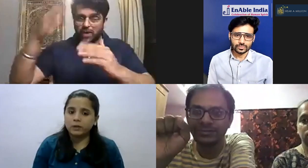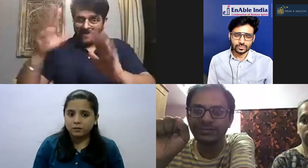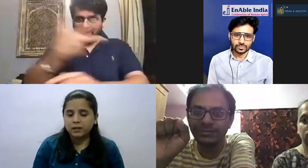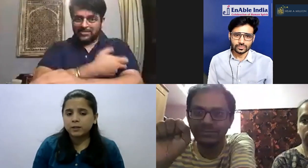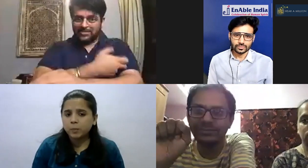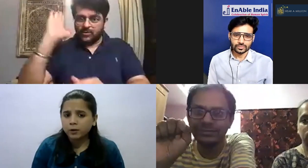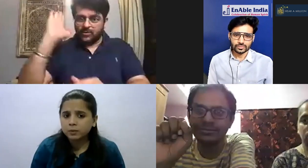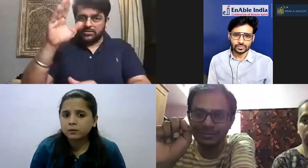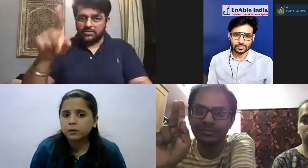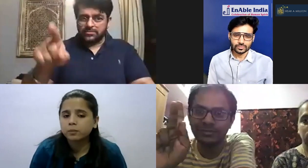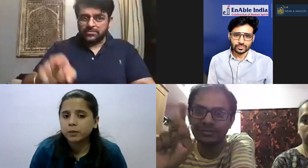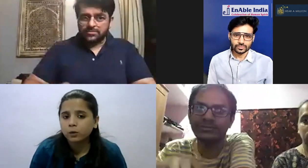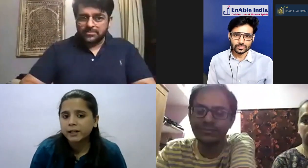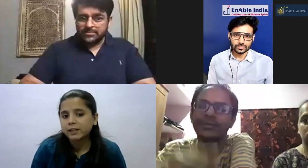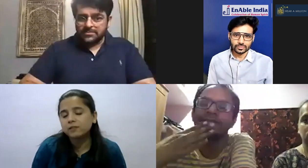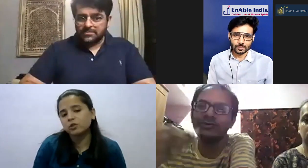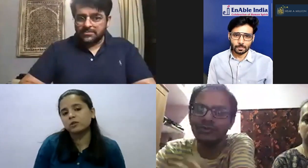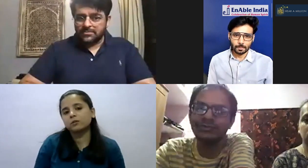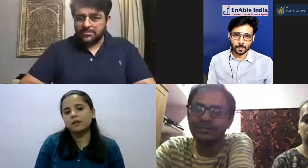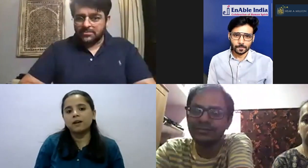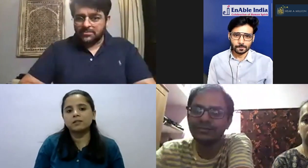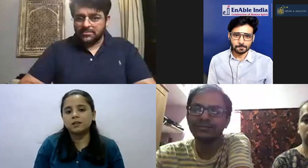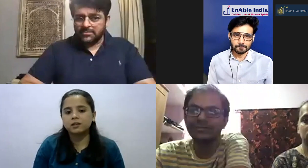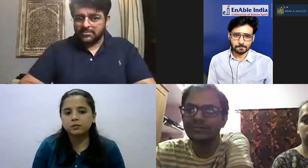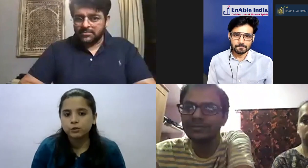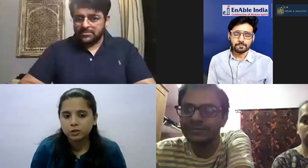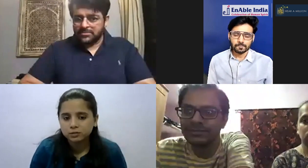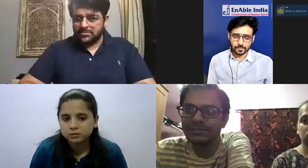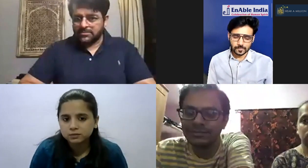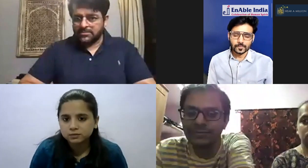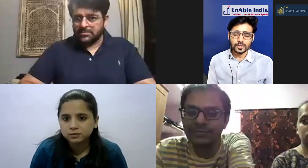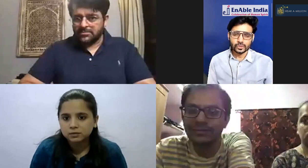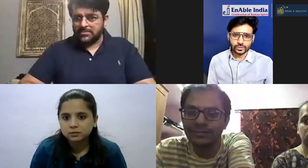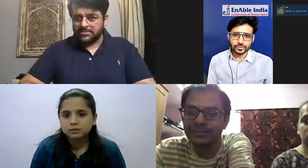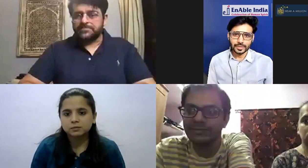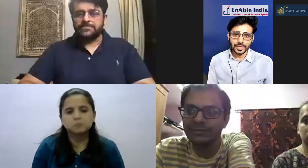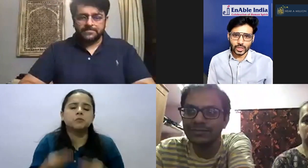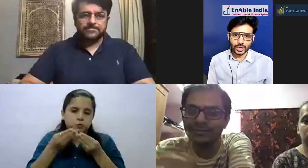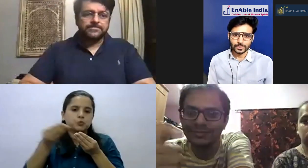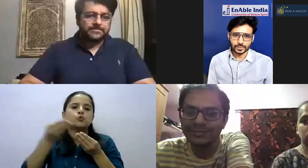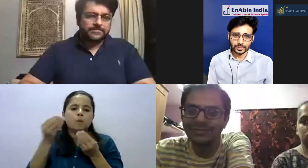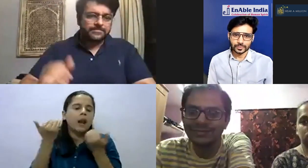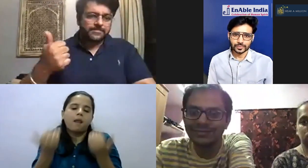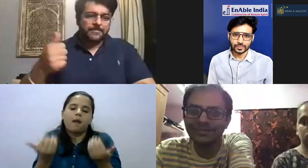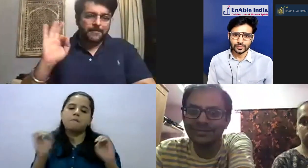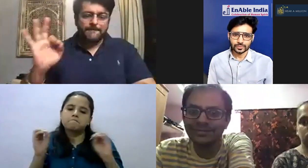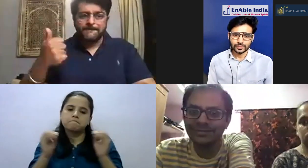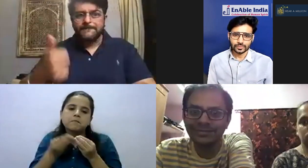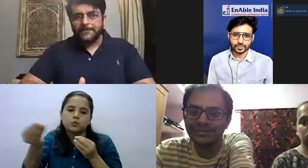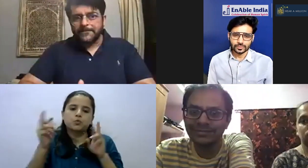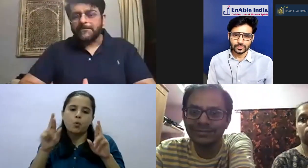So will it be possible for below 18 children to get vaccinated in the future? Soon, but not now.